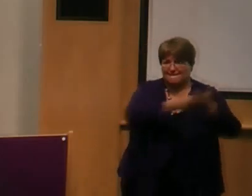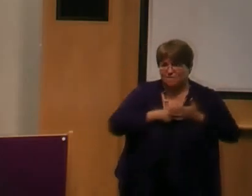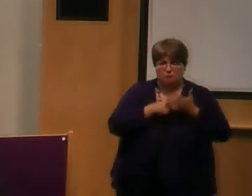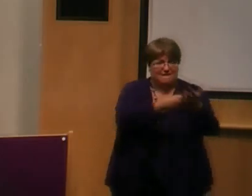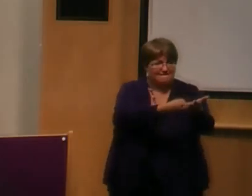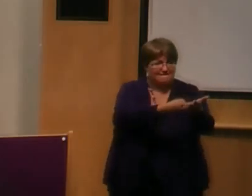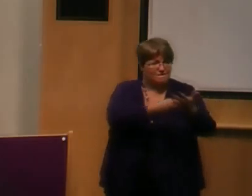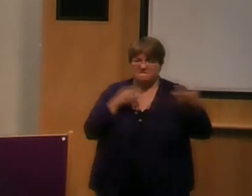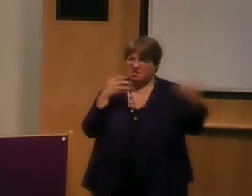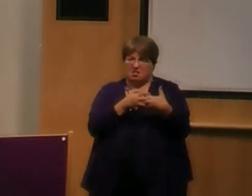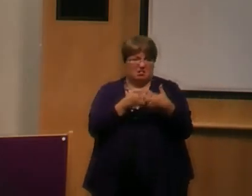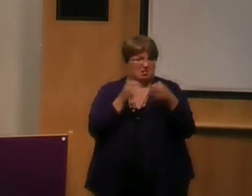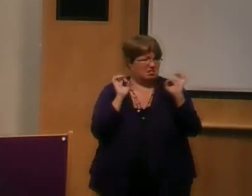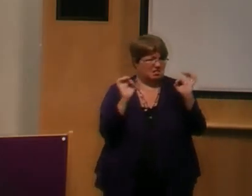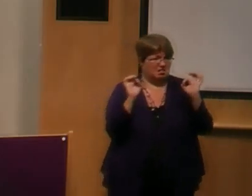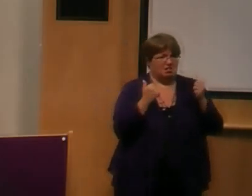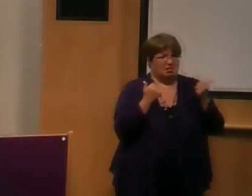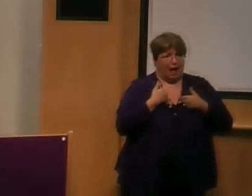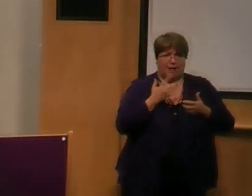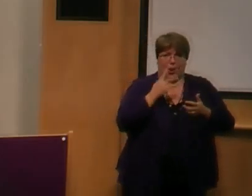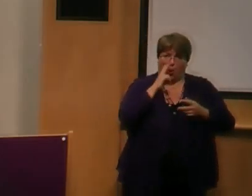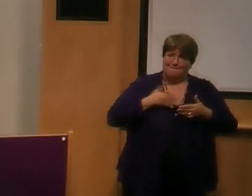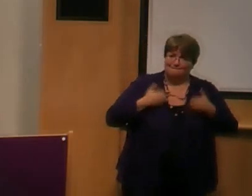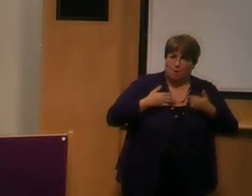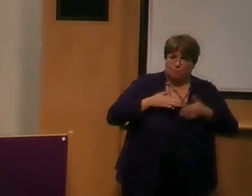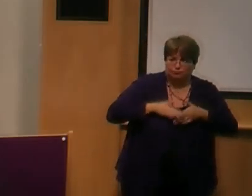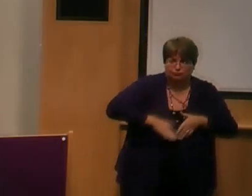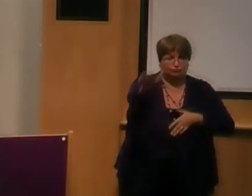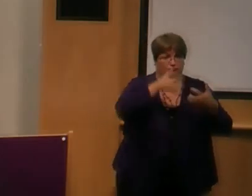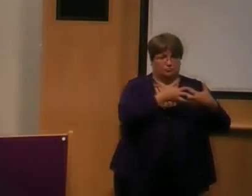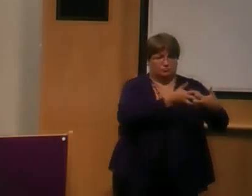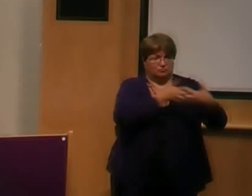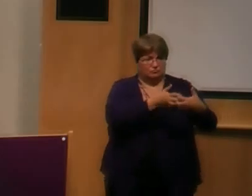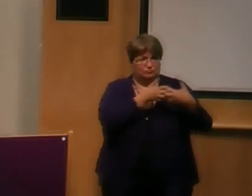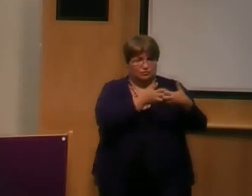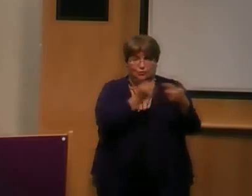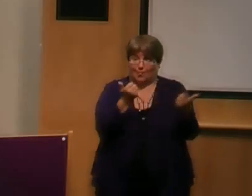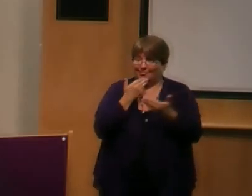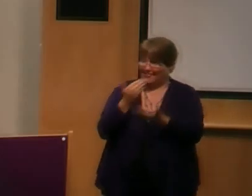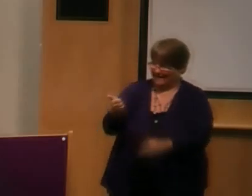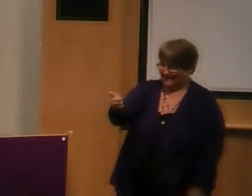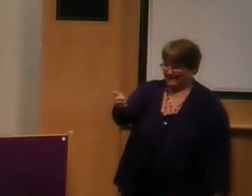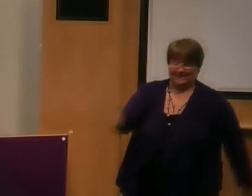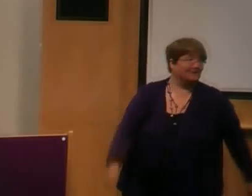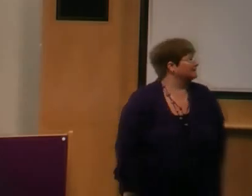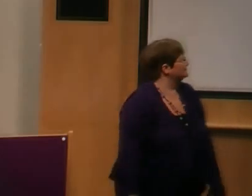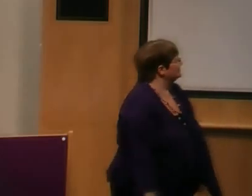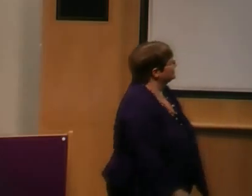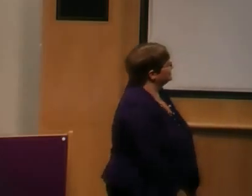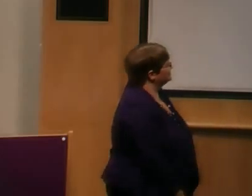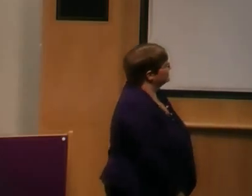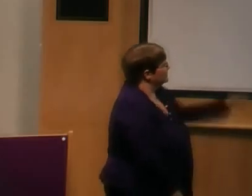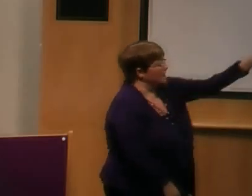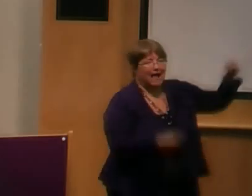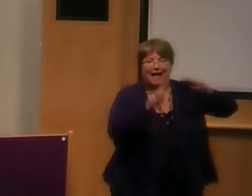we have had the first back and forth from the Northern Deaf Youth Association. We're really looking forward to working in partnership with them in the future. So that's where we